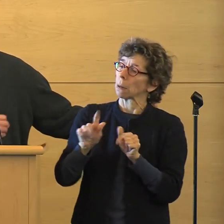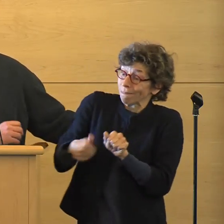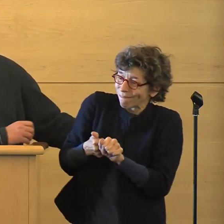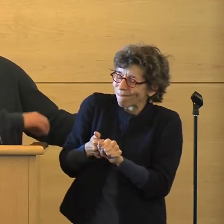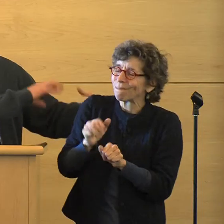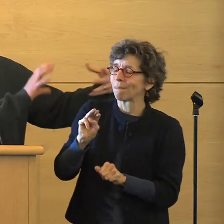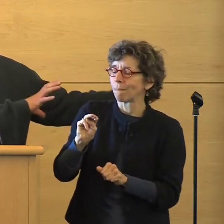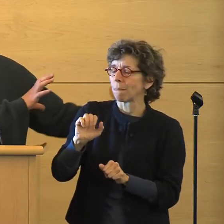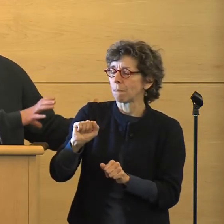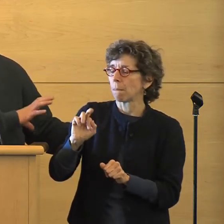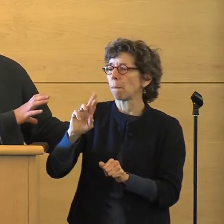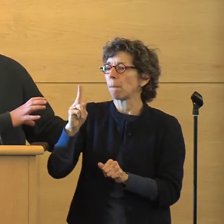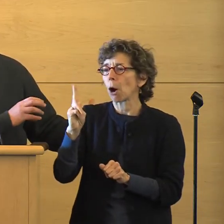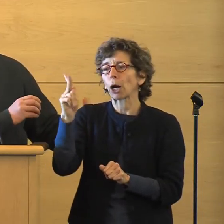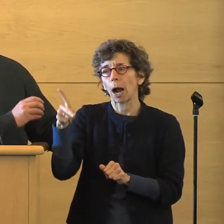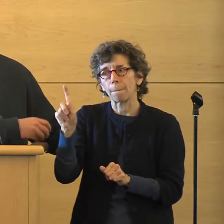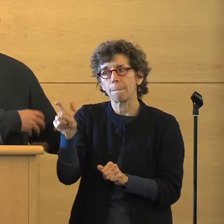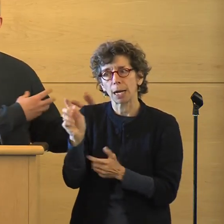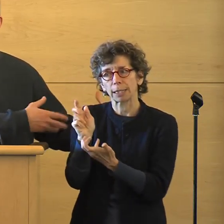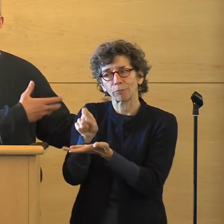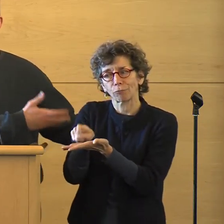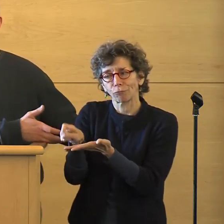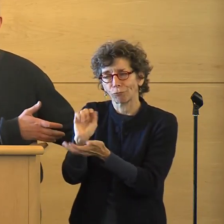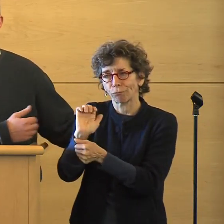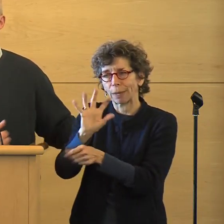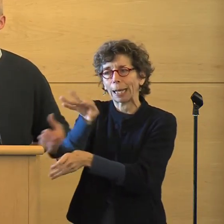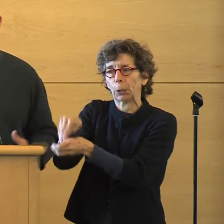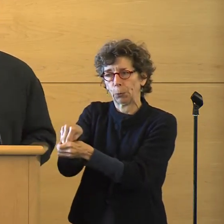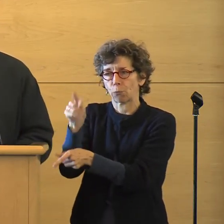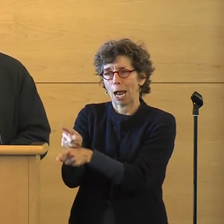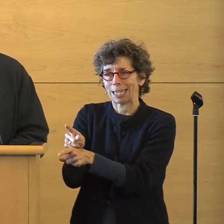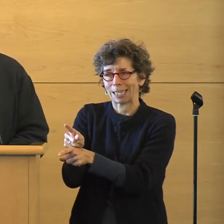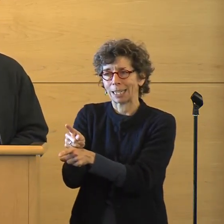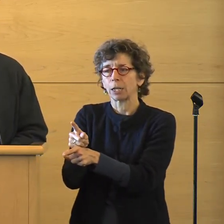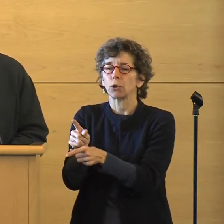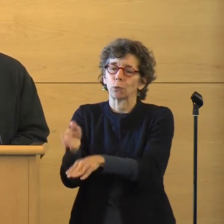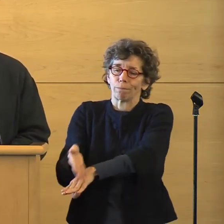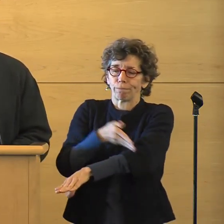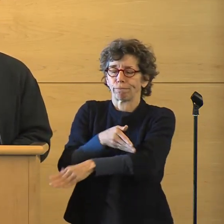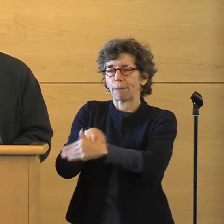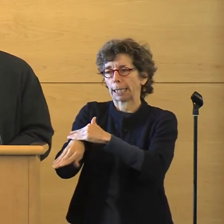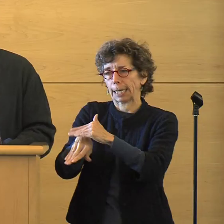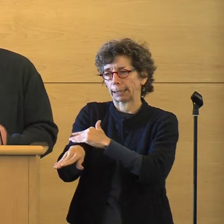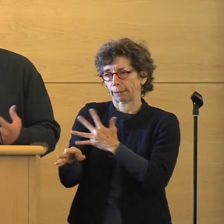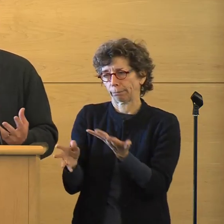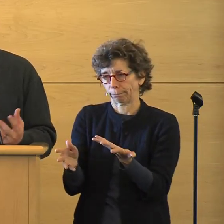a lot of accessibility does not affect the visual look at all.